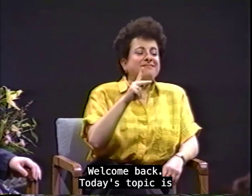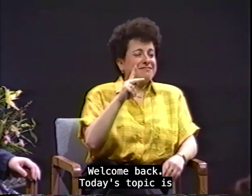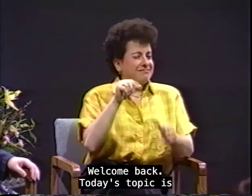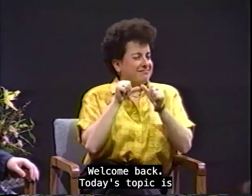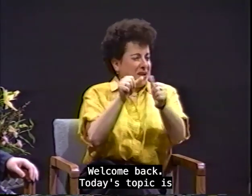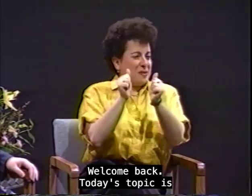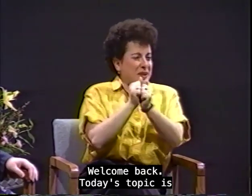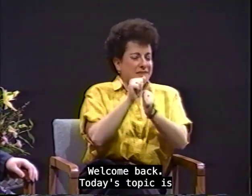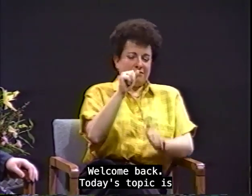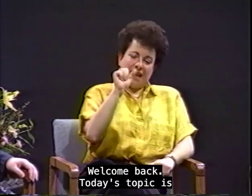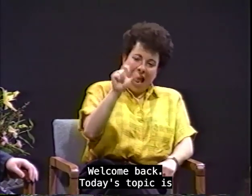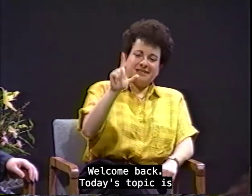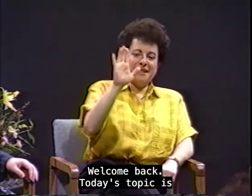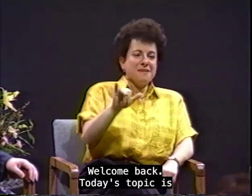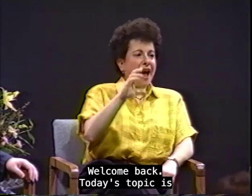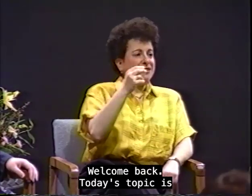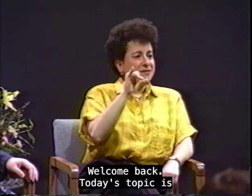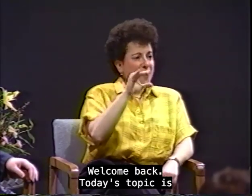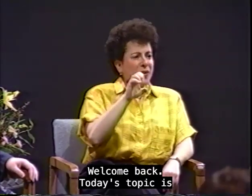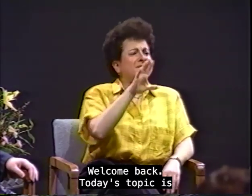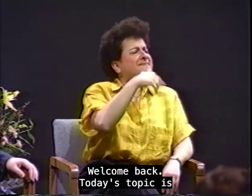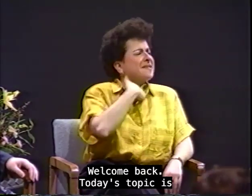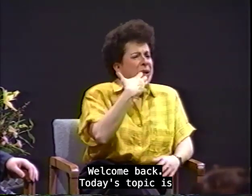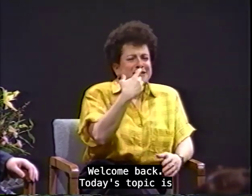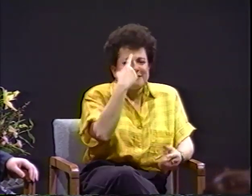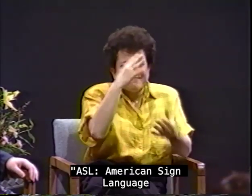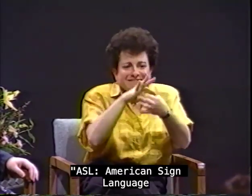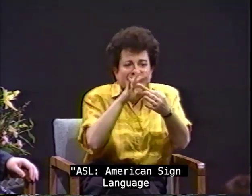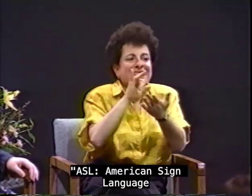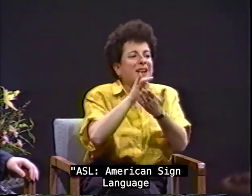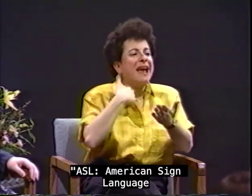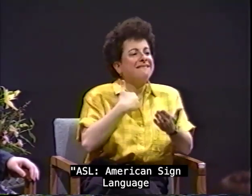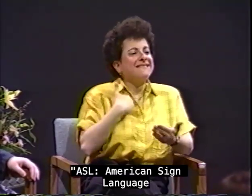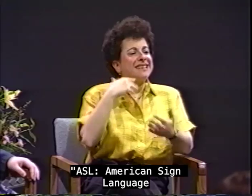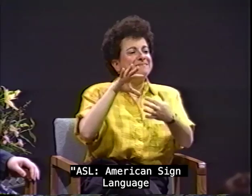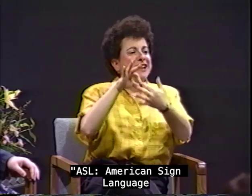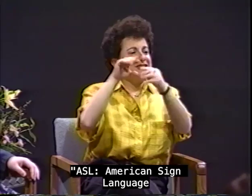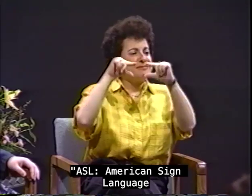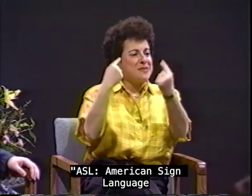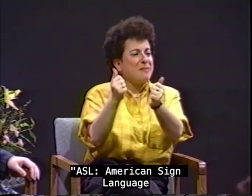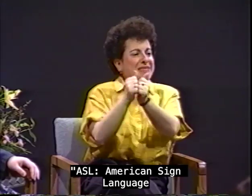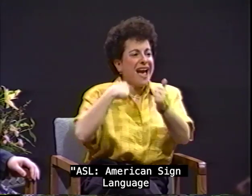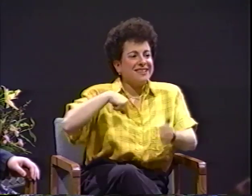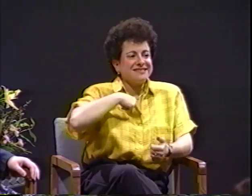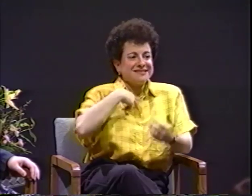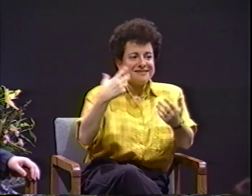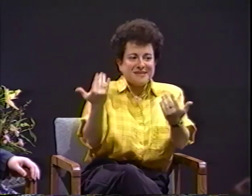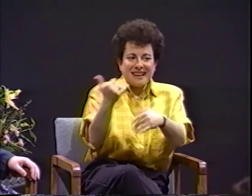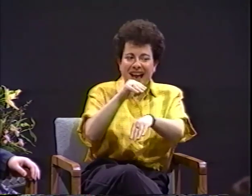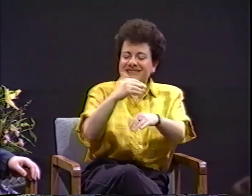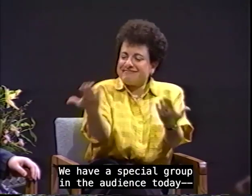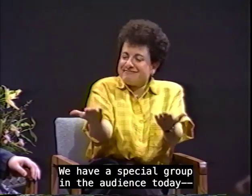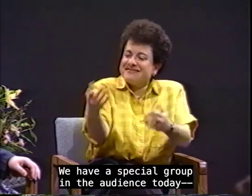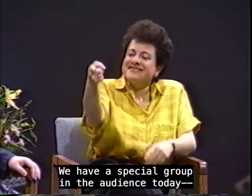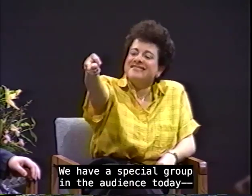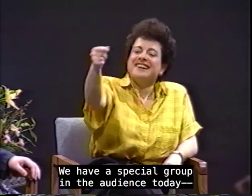Welcome back. Today's topic is ASL, American Sign Language by Choice. We have a special